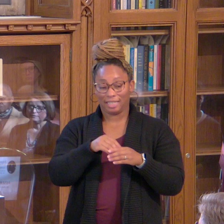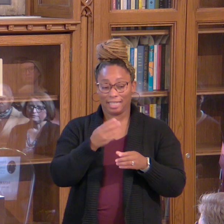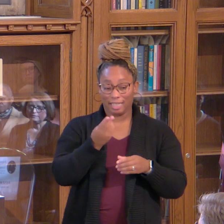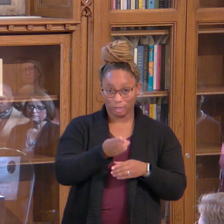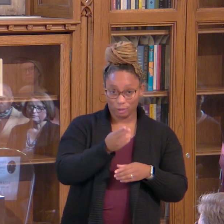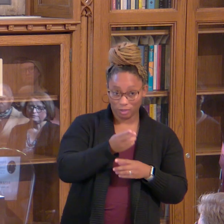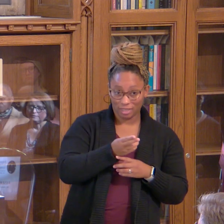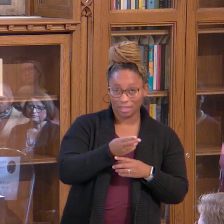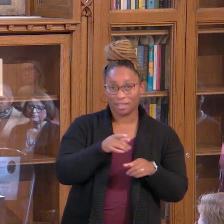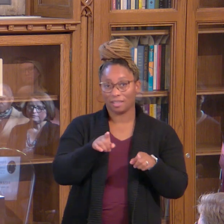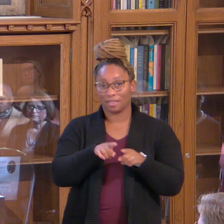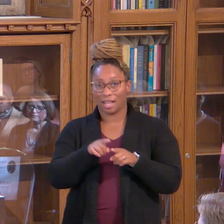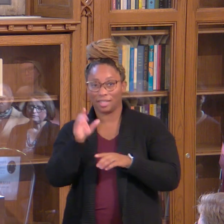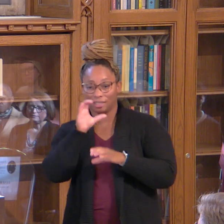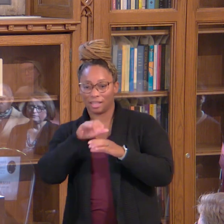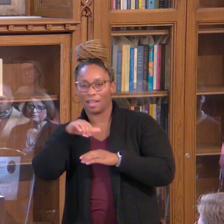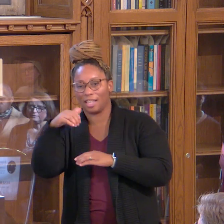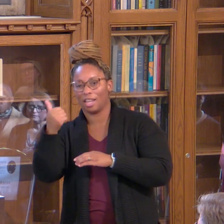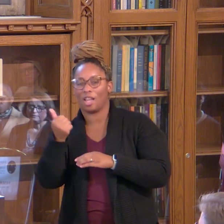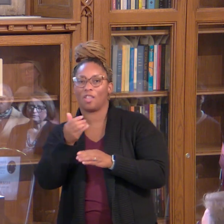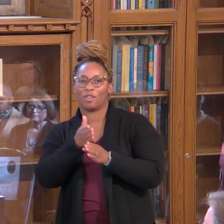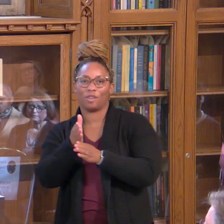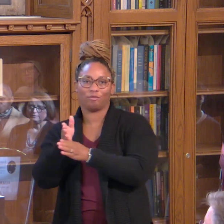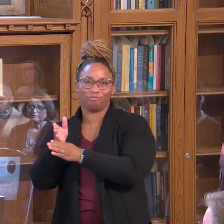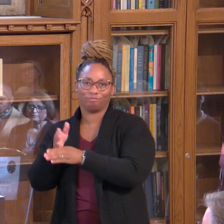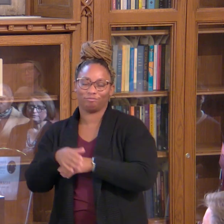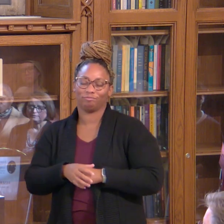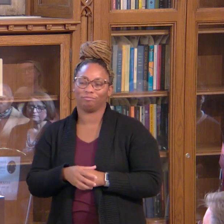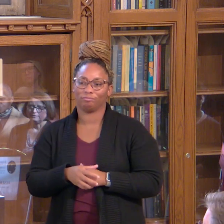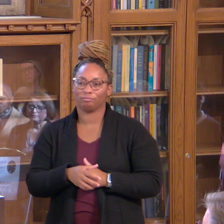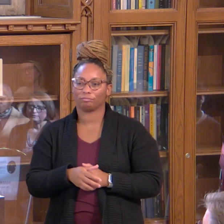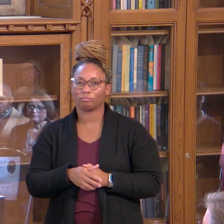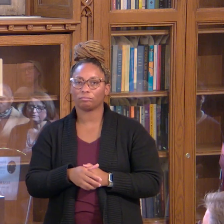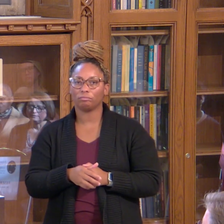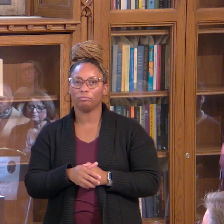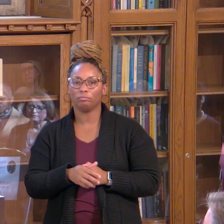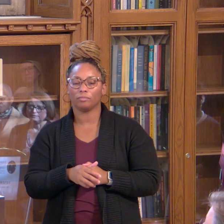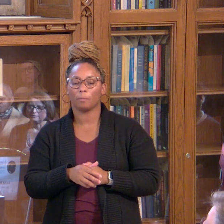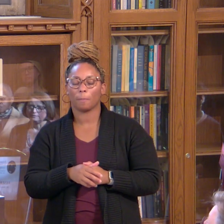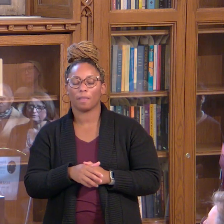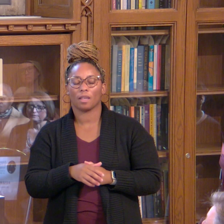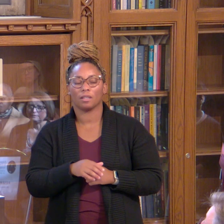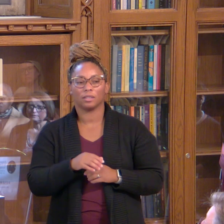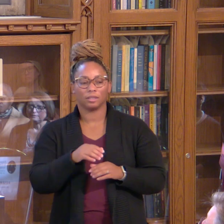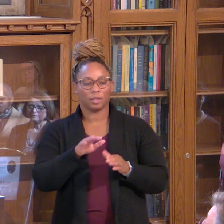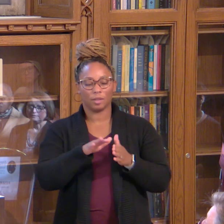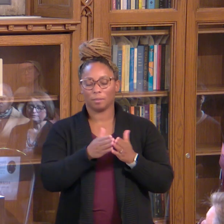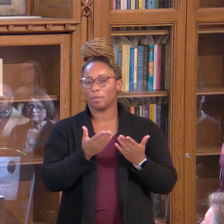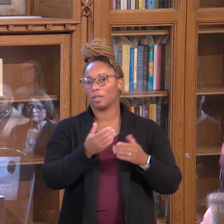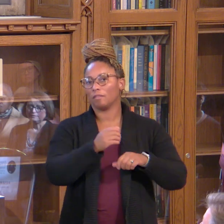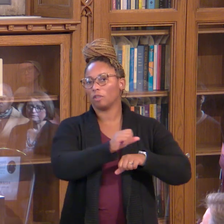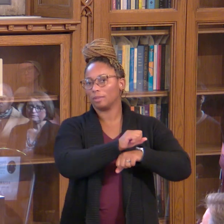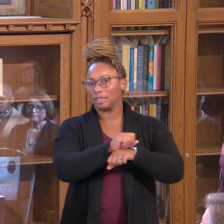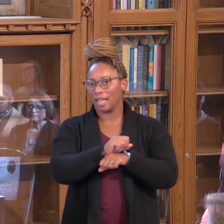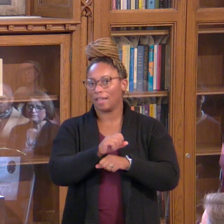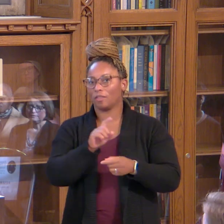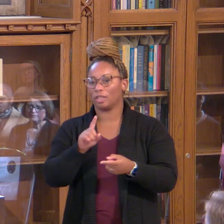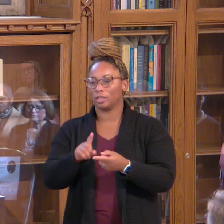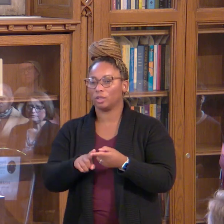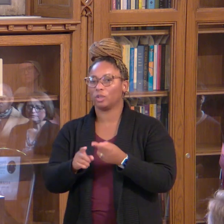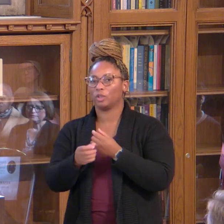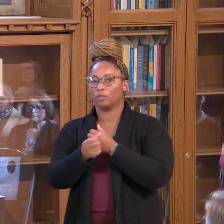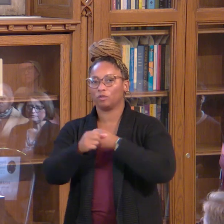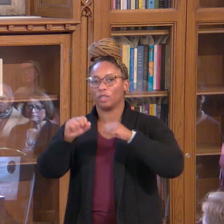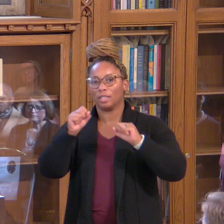history that is sought in other spheres From Slavery to Freedom epitomized this new generation of